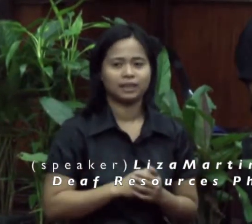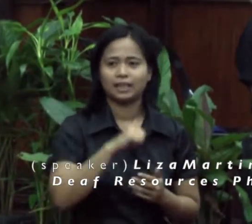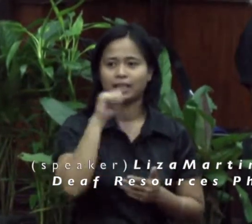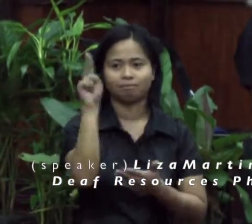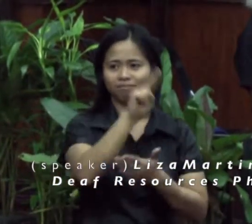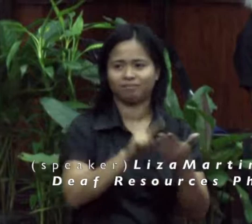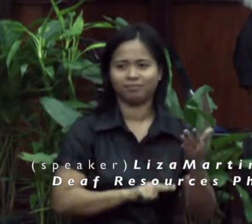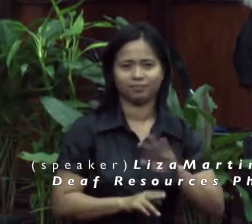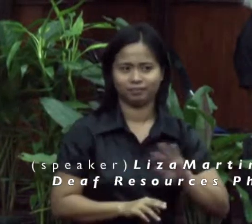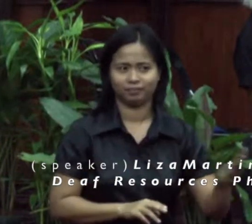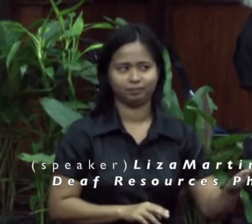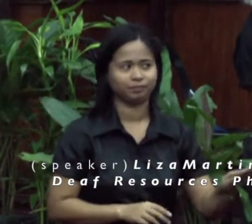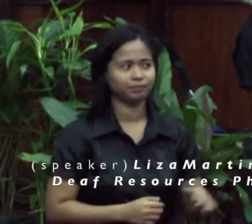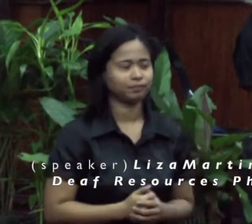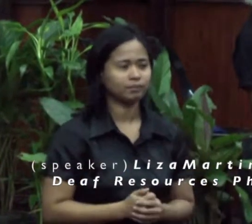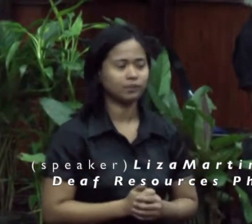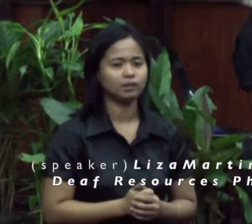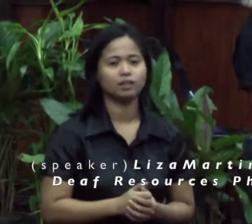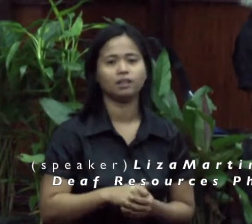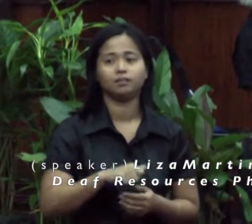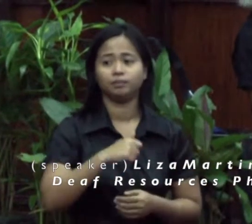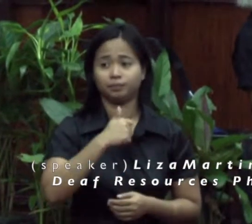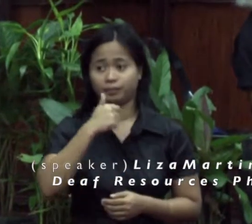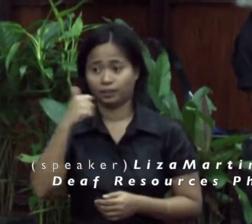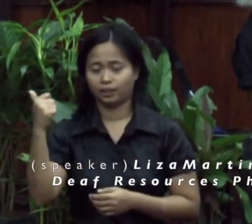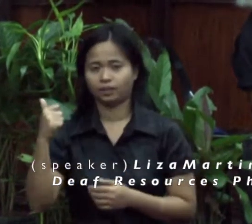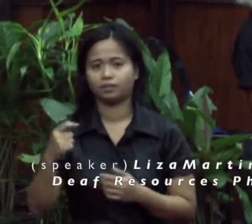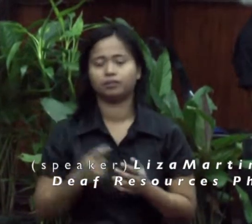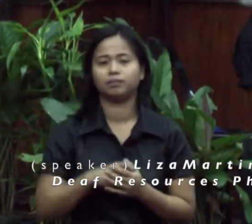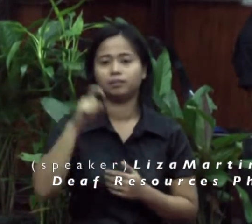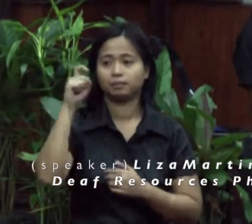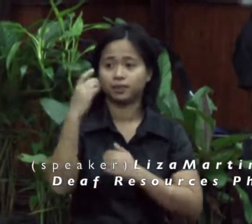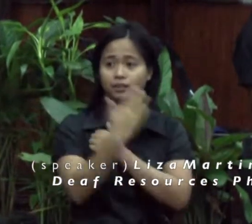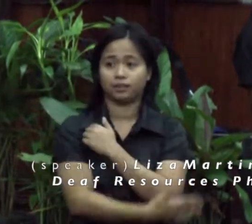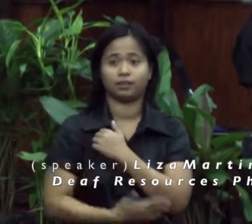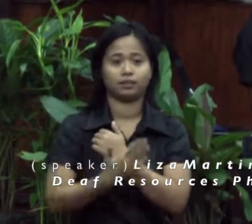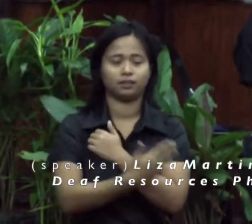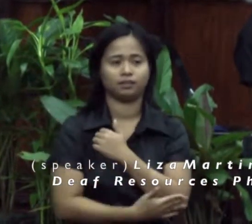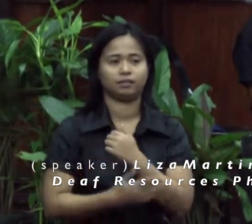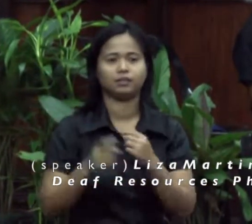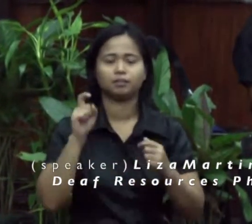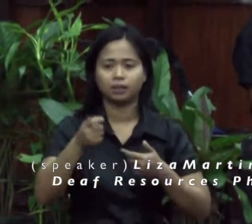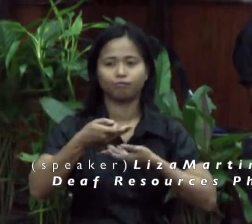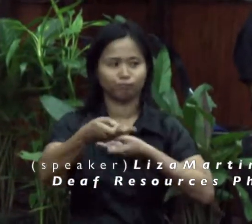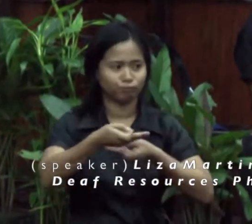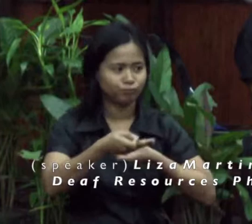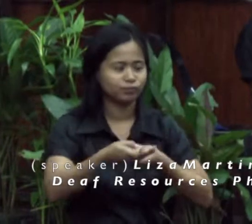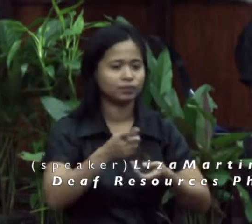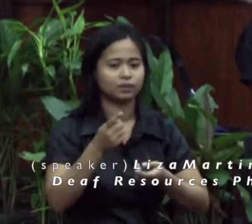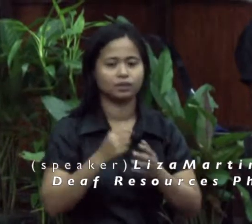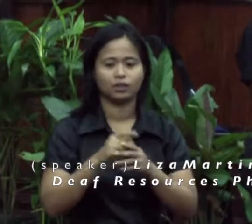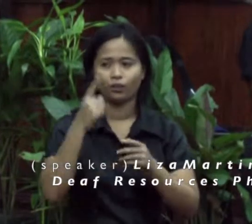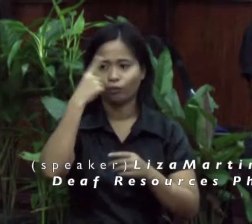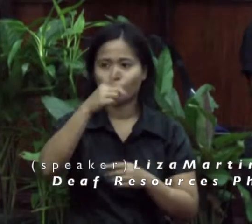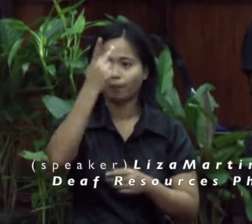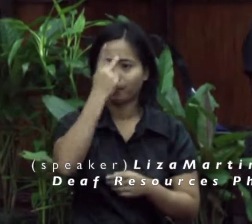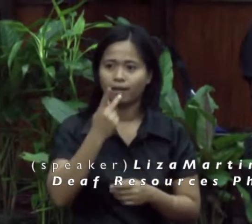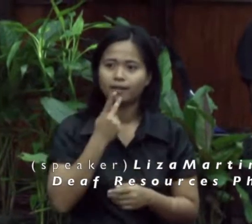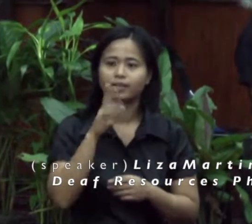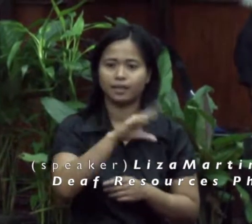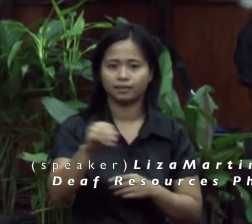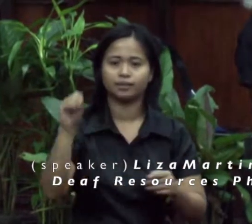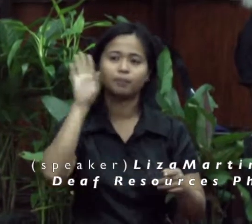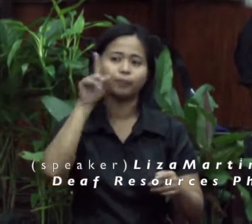CRPD. The other thing is that state parties should facilitate the learning of sign language for the parents and siblings when they want